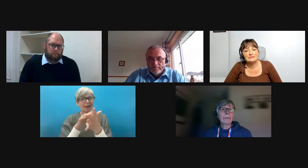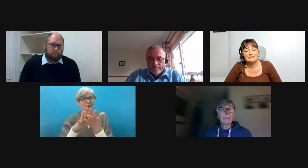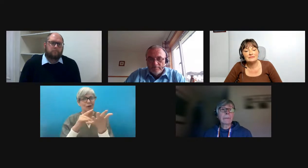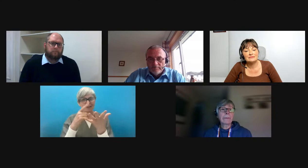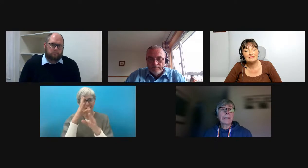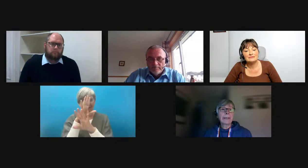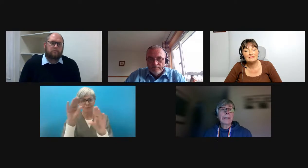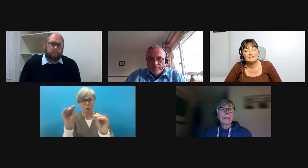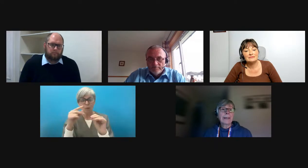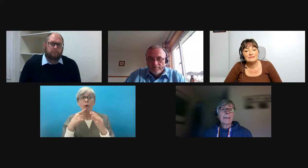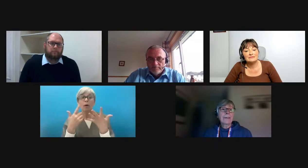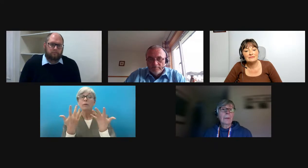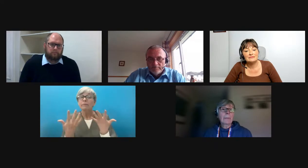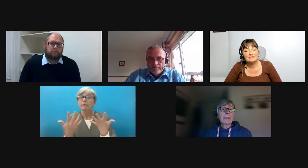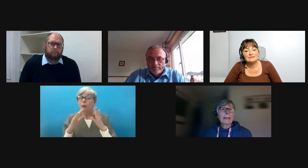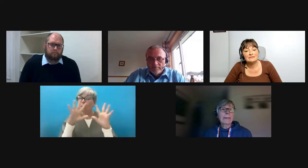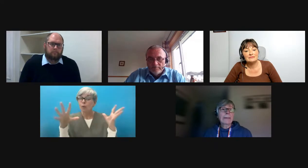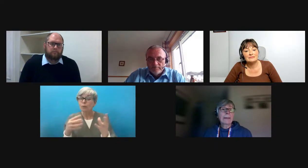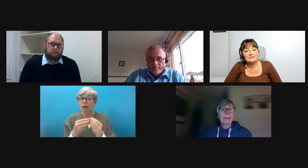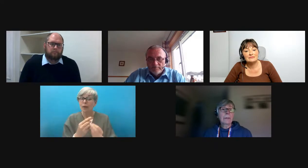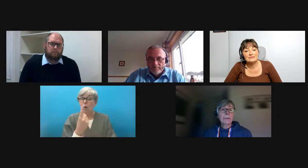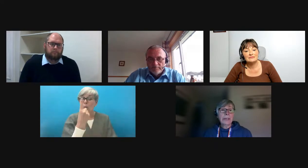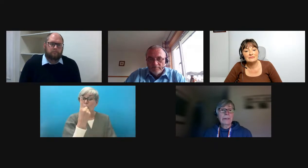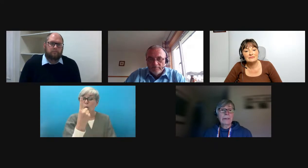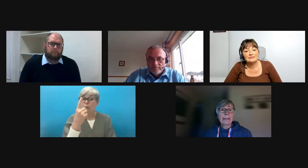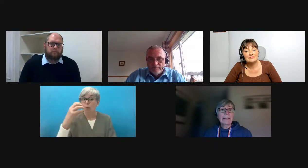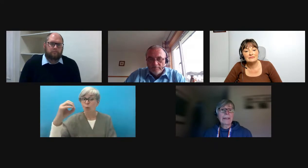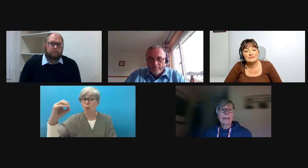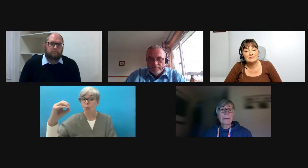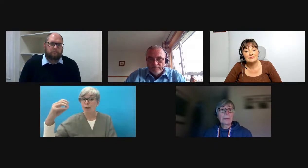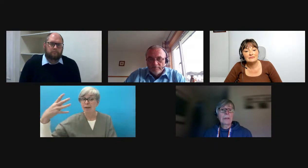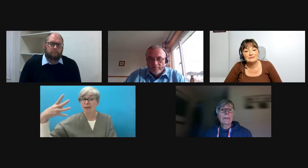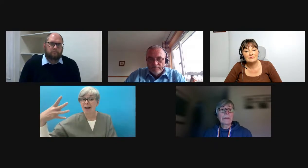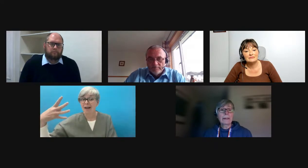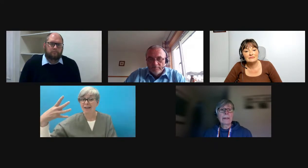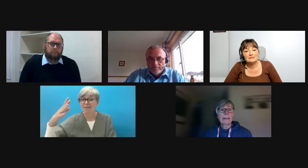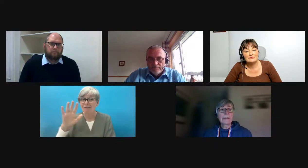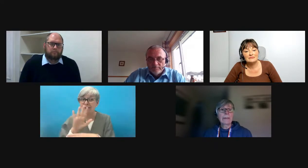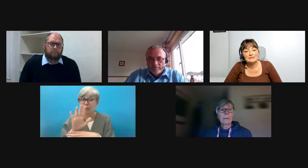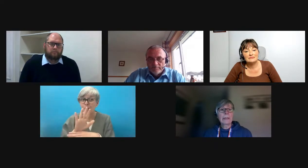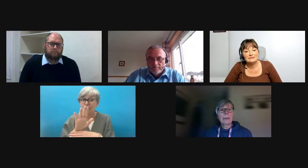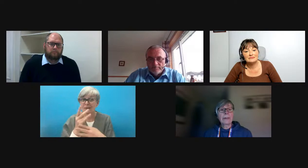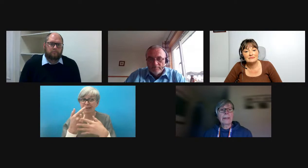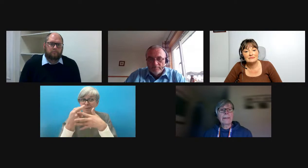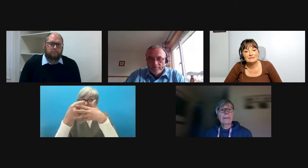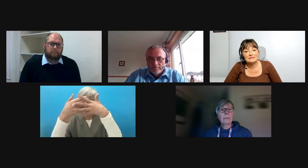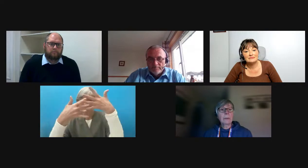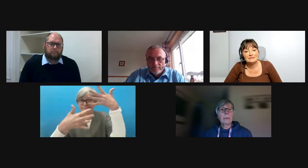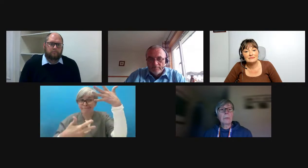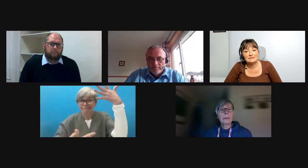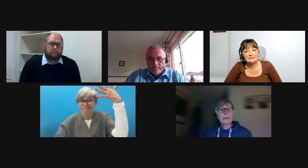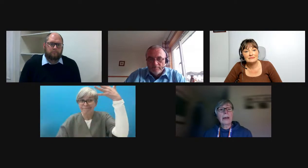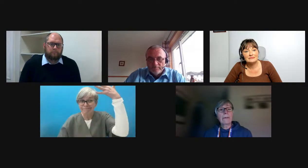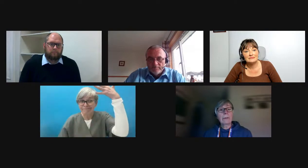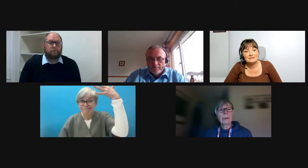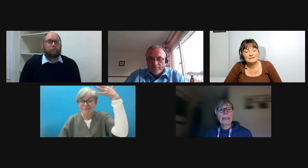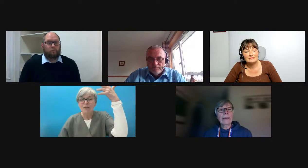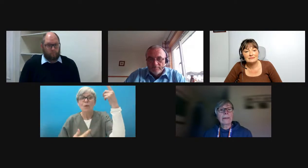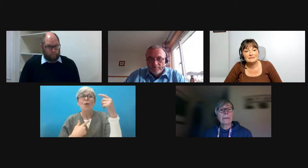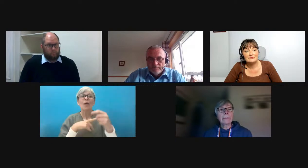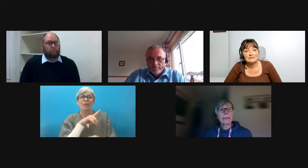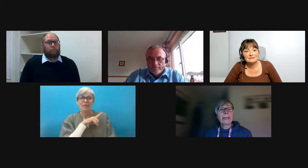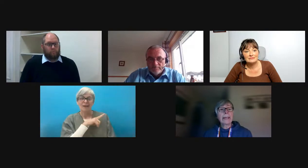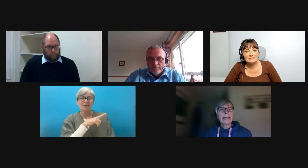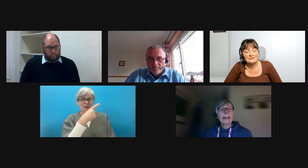109 of them. So I'm glad that you've shared the link here, because I think it's a really good idea if people want to have a look